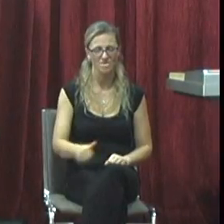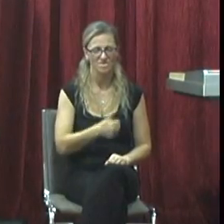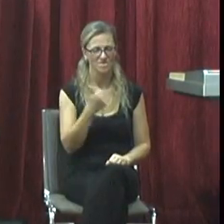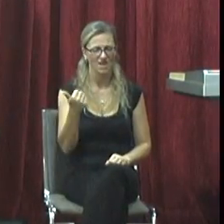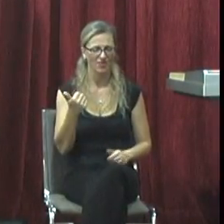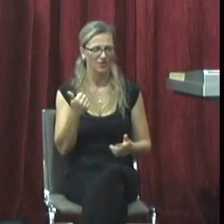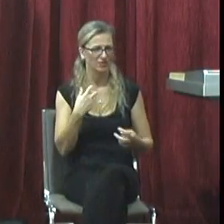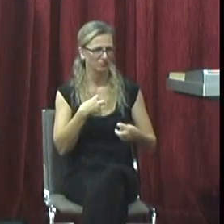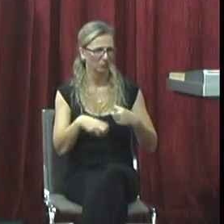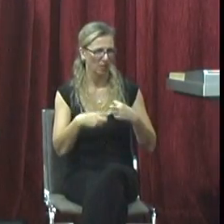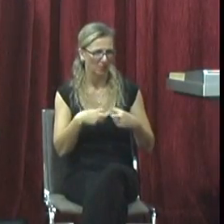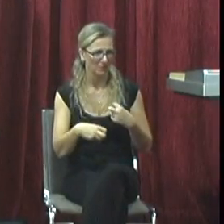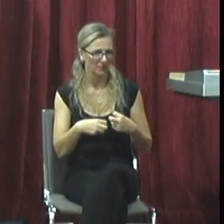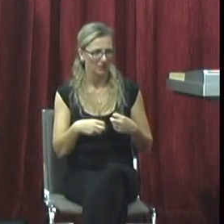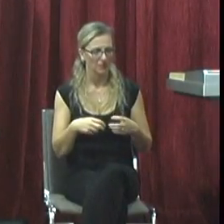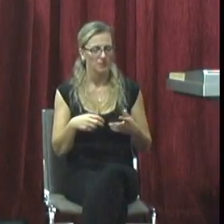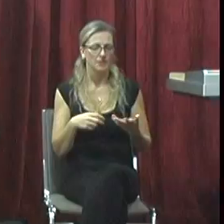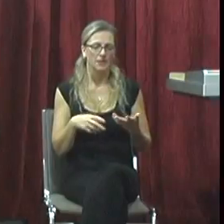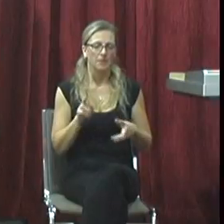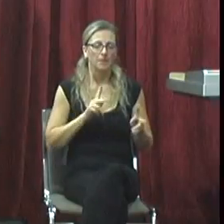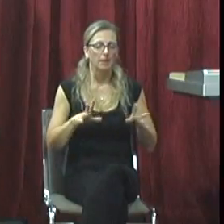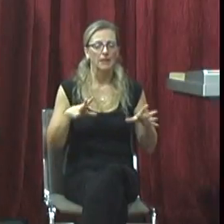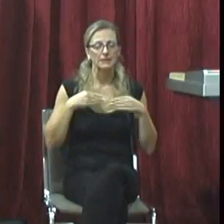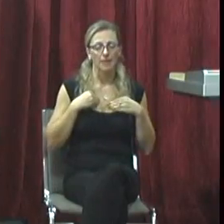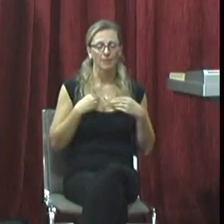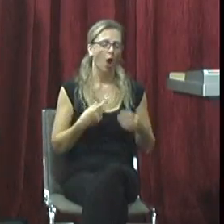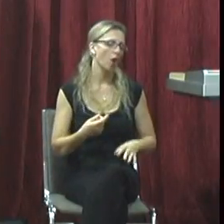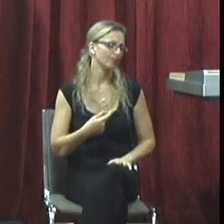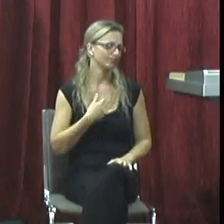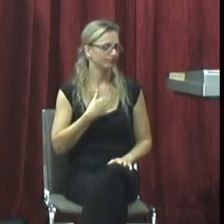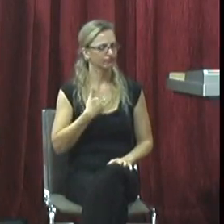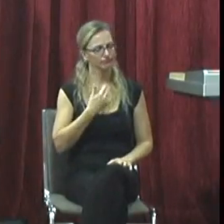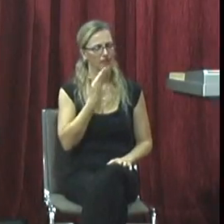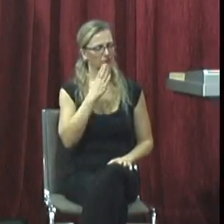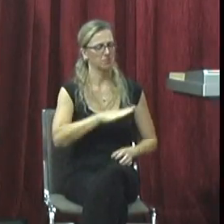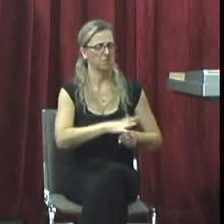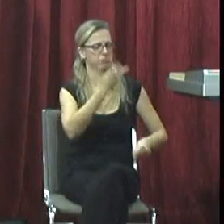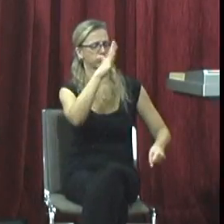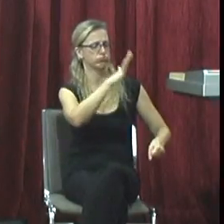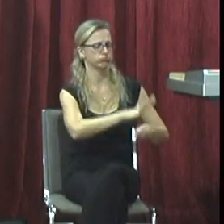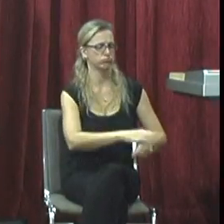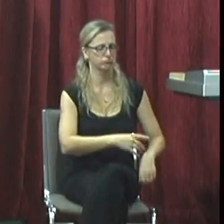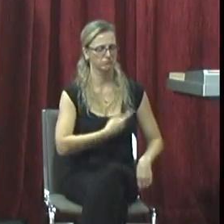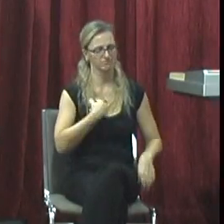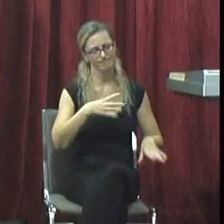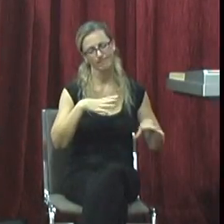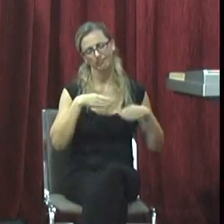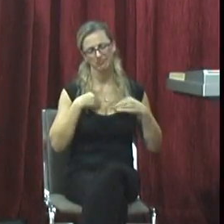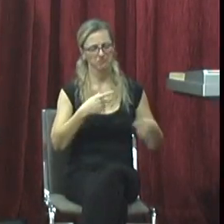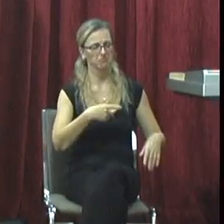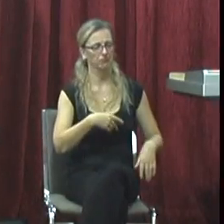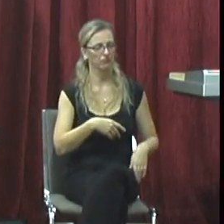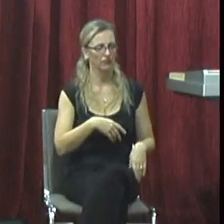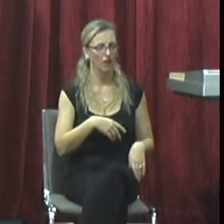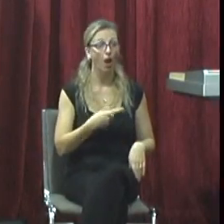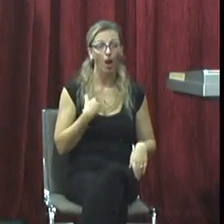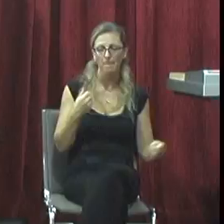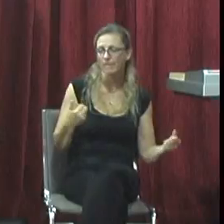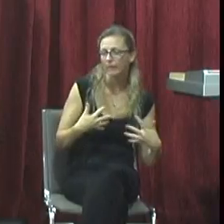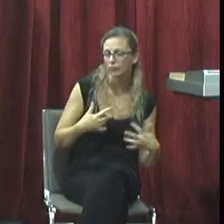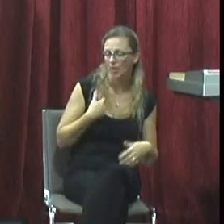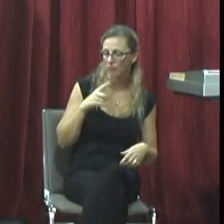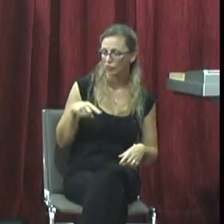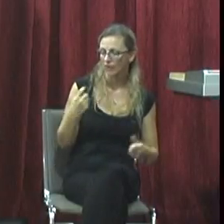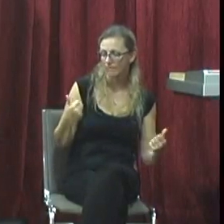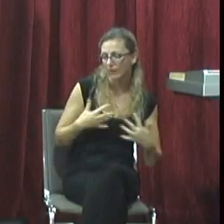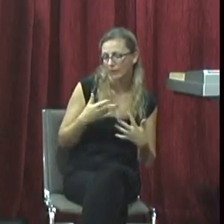just accept that they have a bad temper. That's just who I am. I have a bad temper. Or I'm fearful. I'm just a